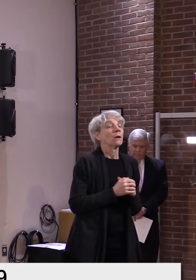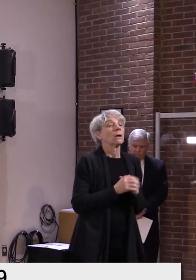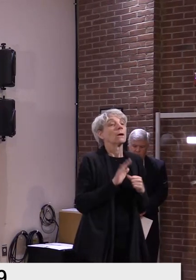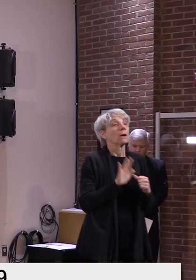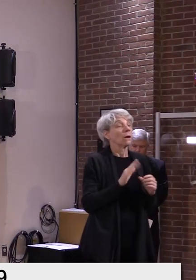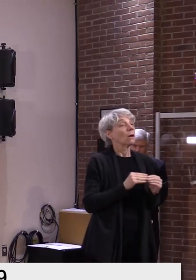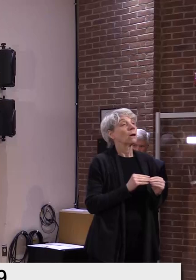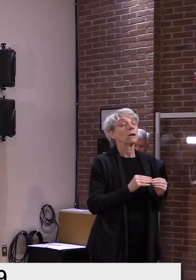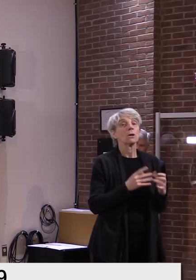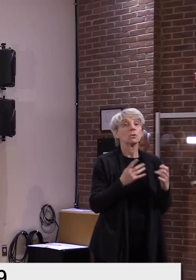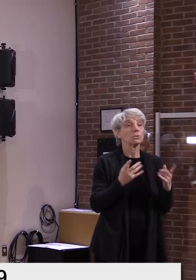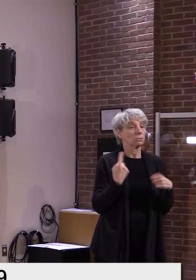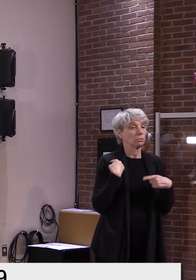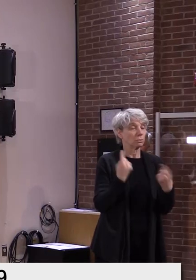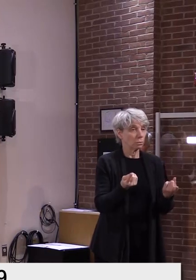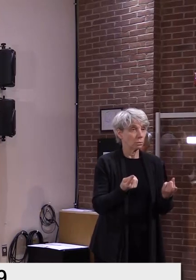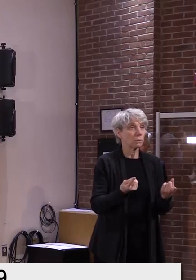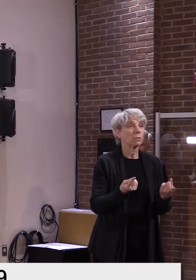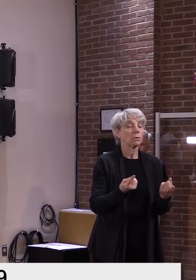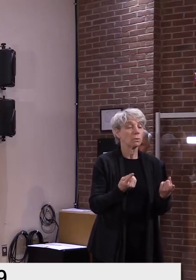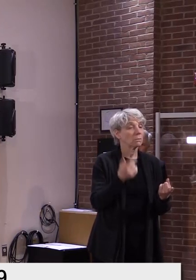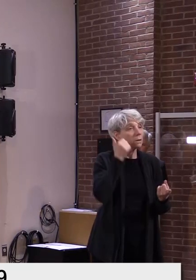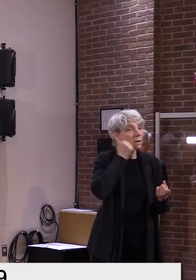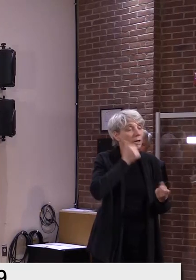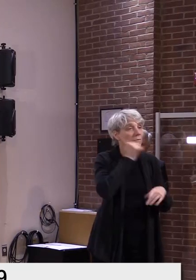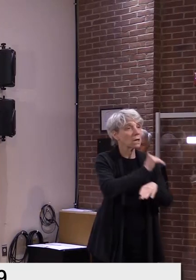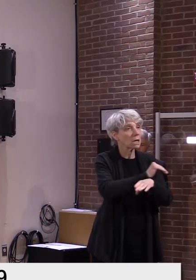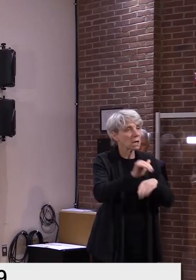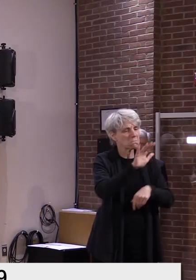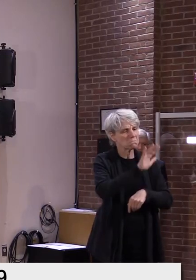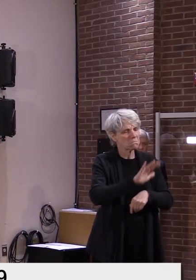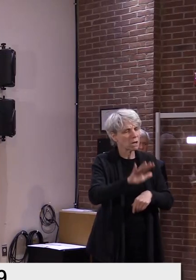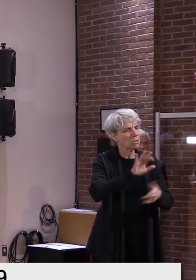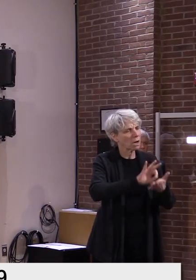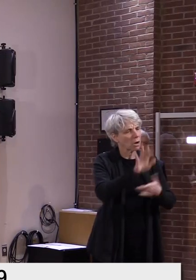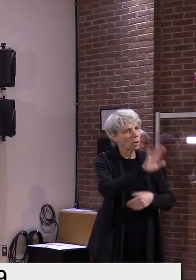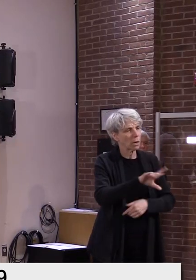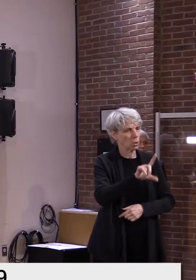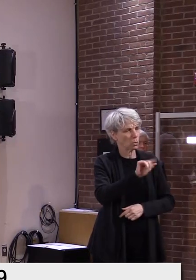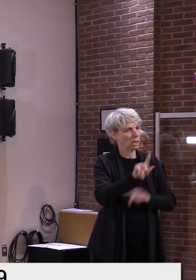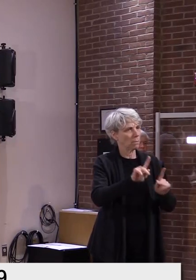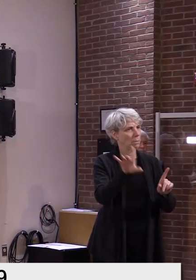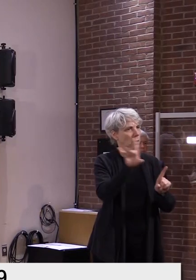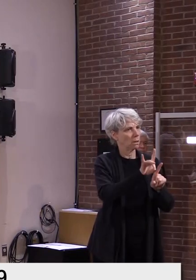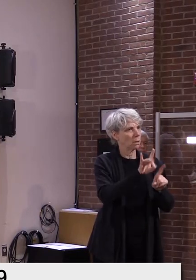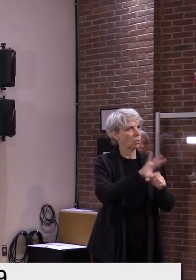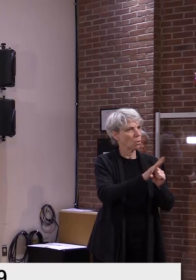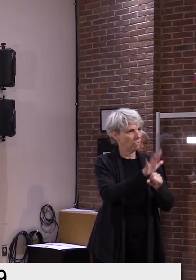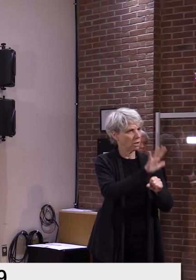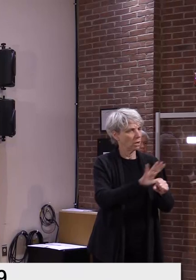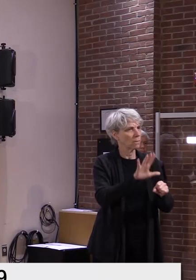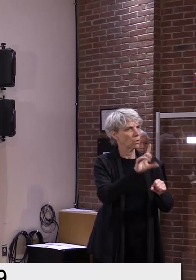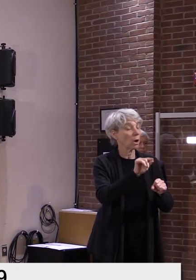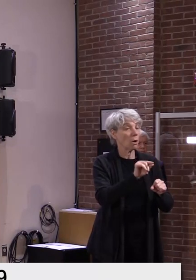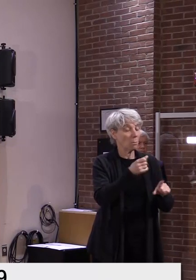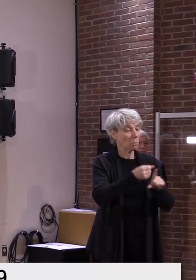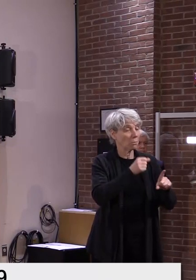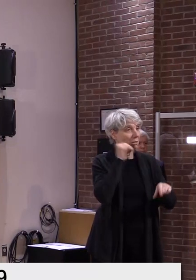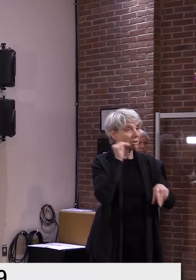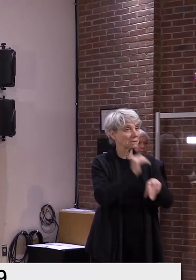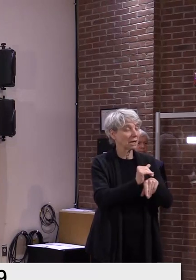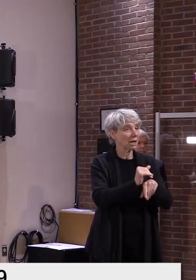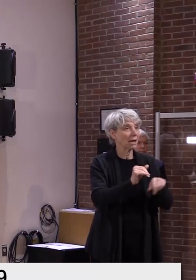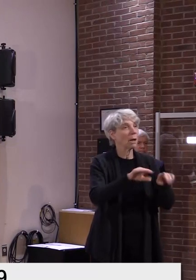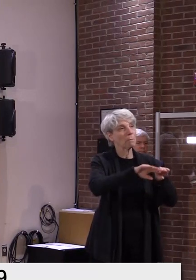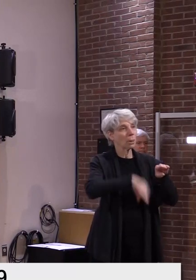Our cases have essentially been in the 20s per night, but last night we did see a single-digit night,